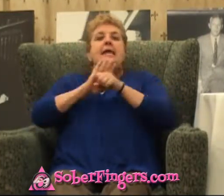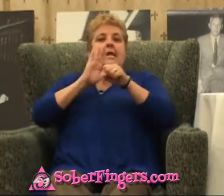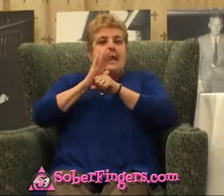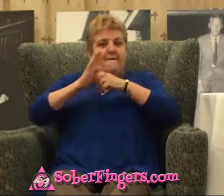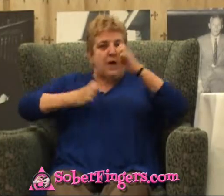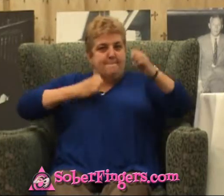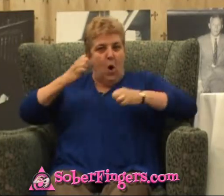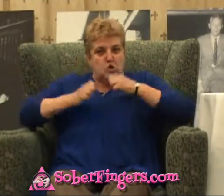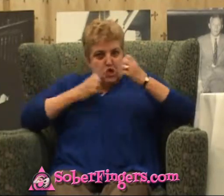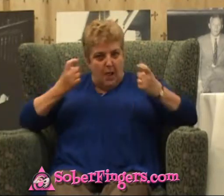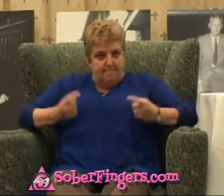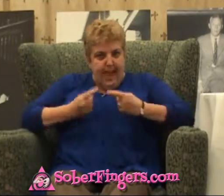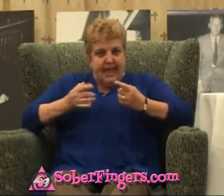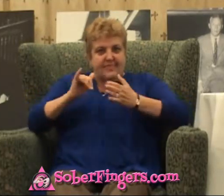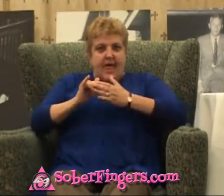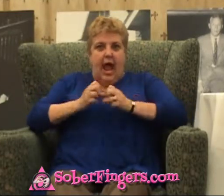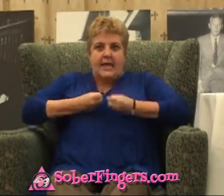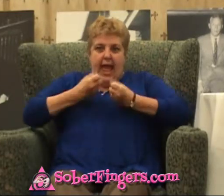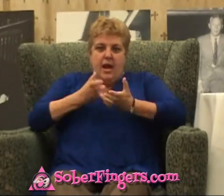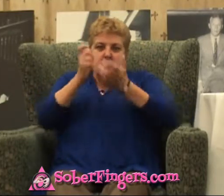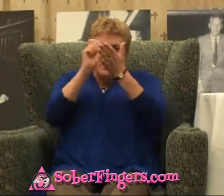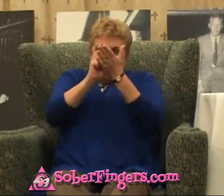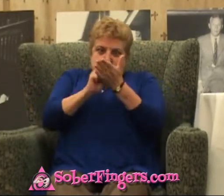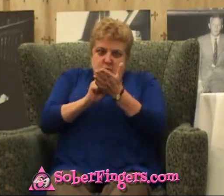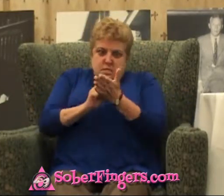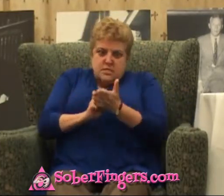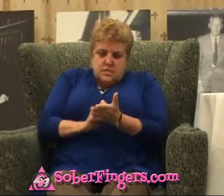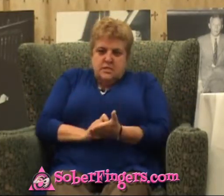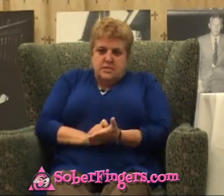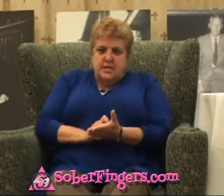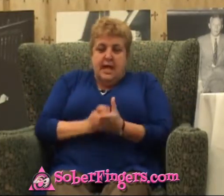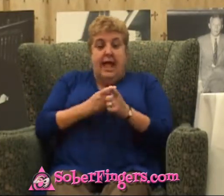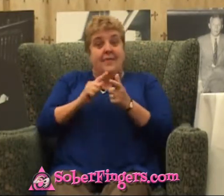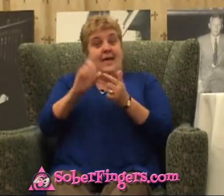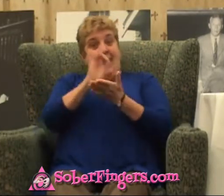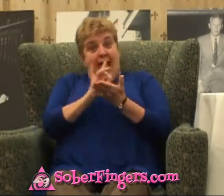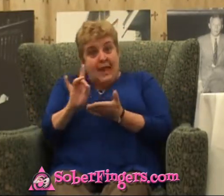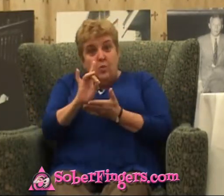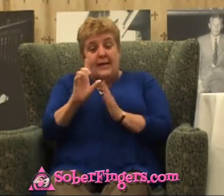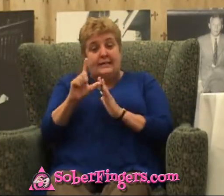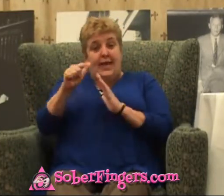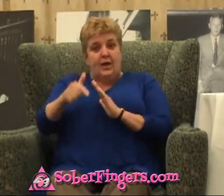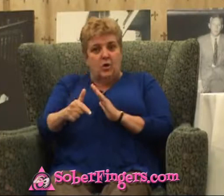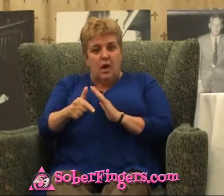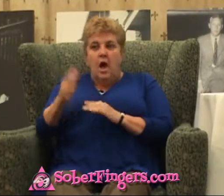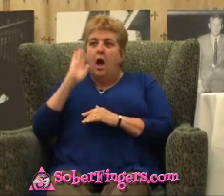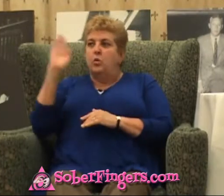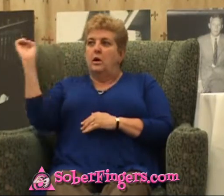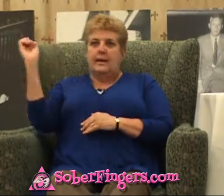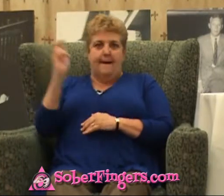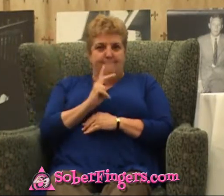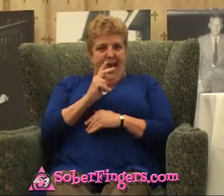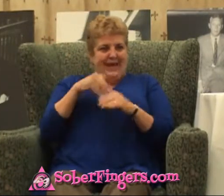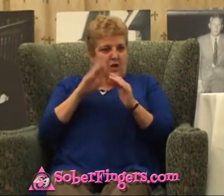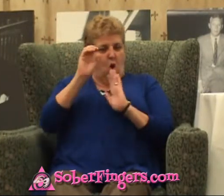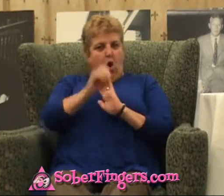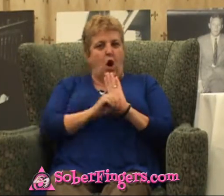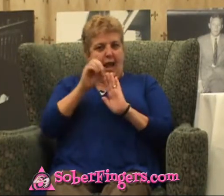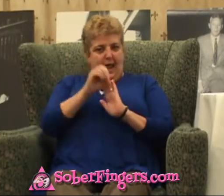inventory on you. And then in about 8 weeks, I find myself back in Orlando trying to find you to make amends for all the